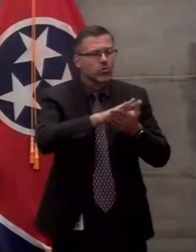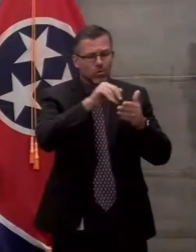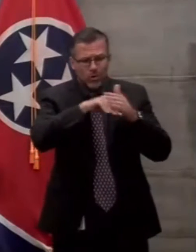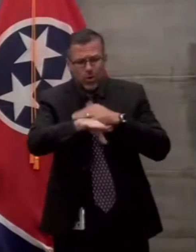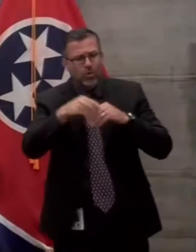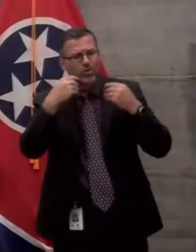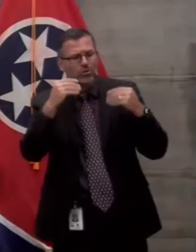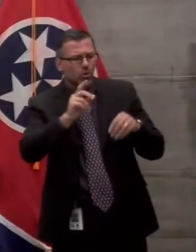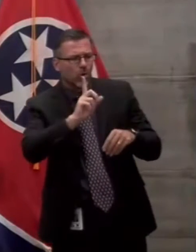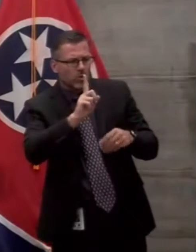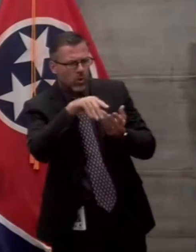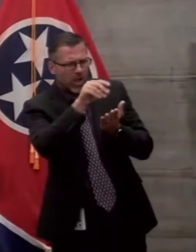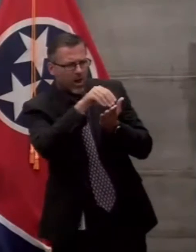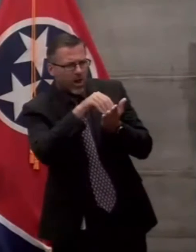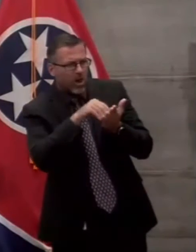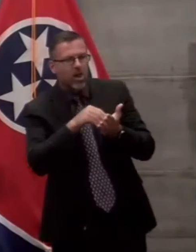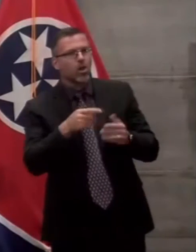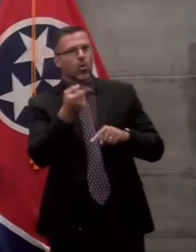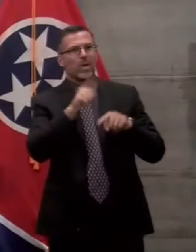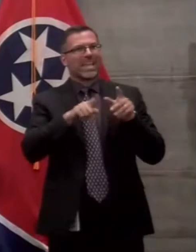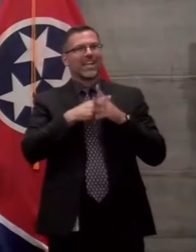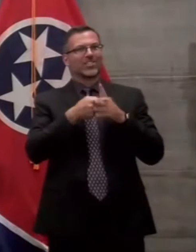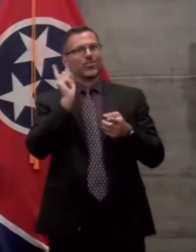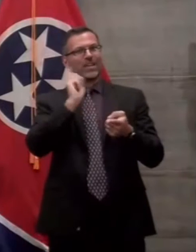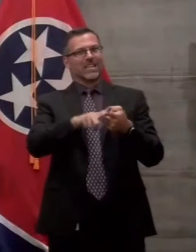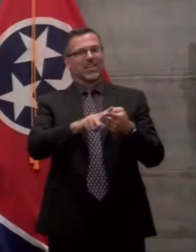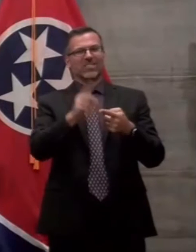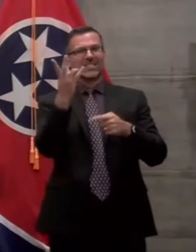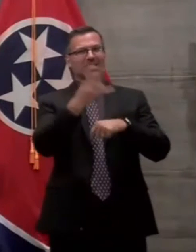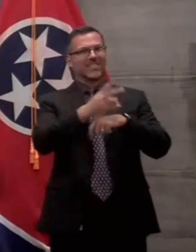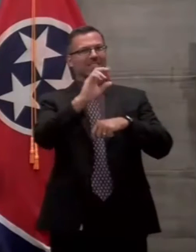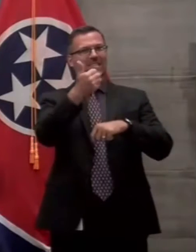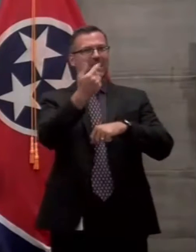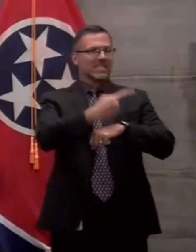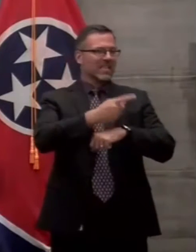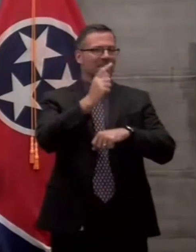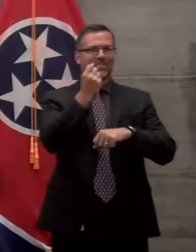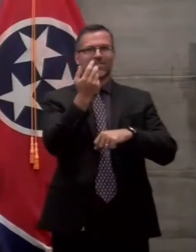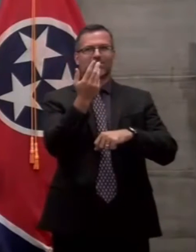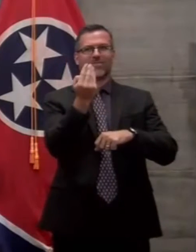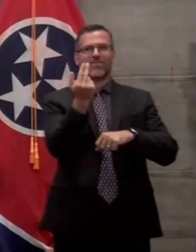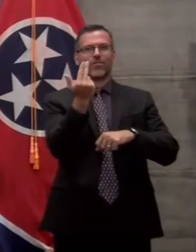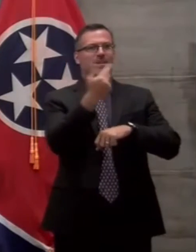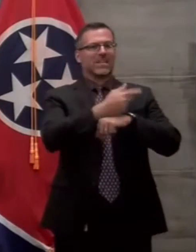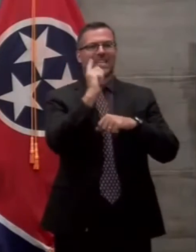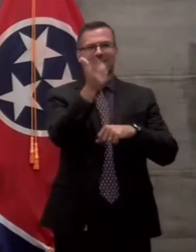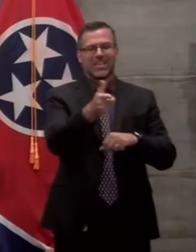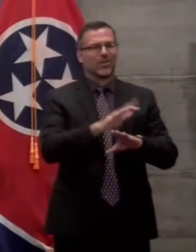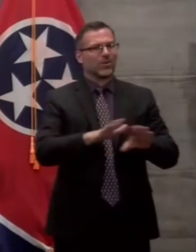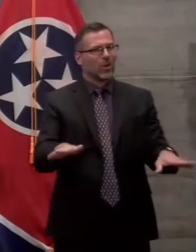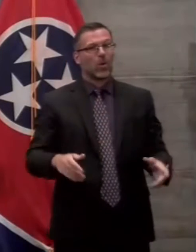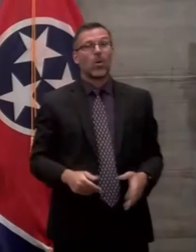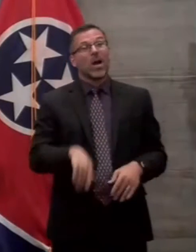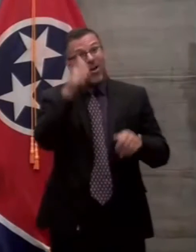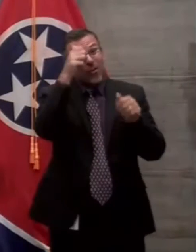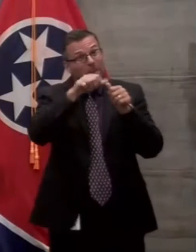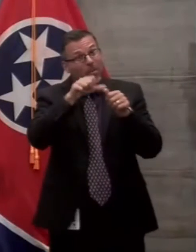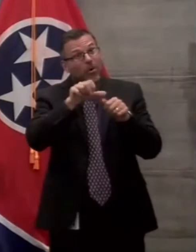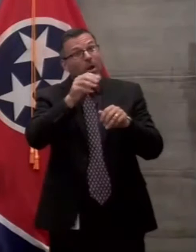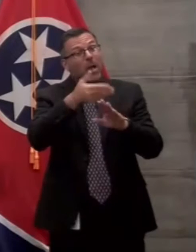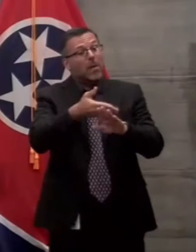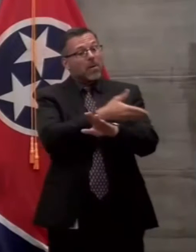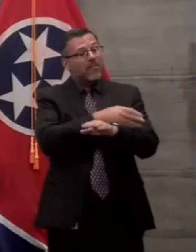There are a lot of reasons, chief of which is probably, remember, nobody did this test prior to